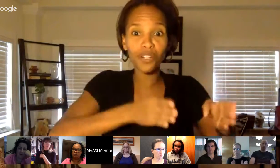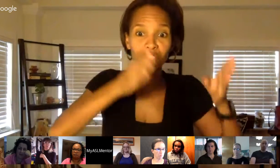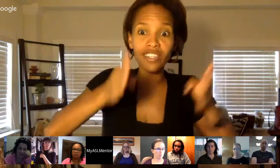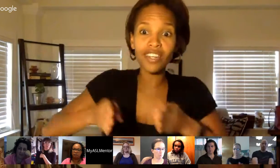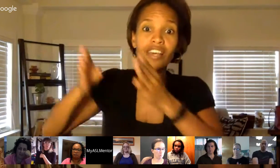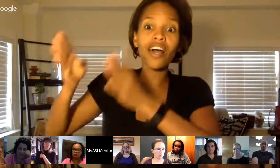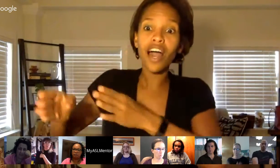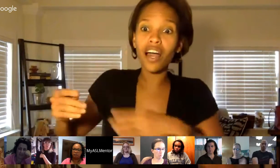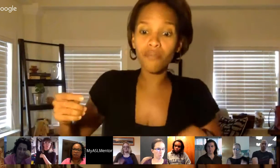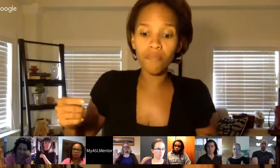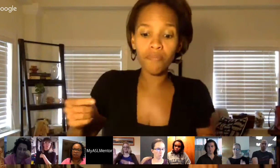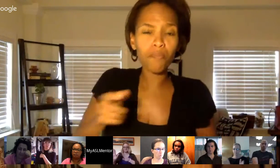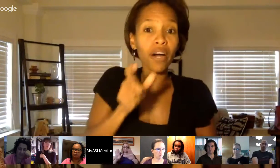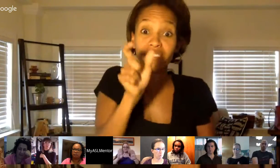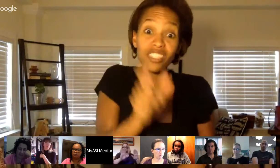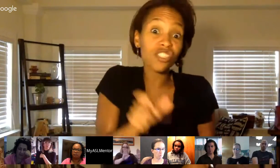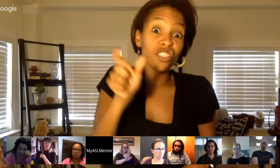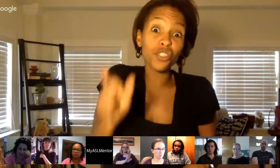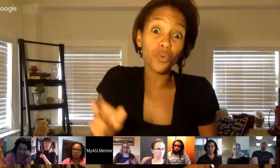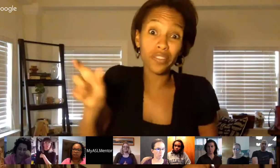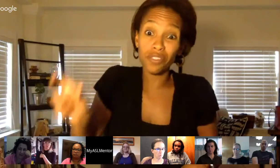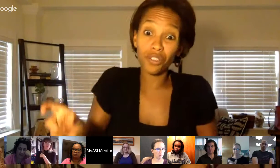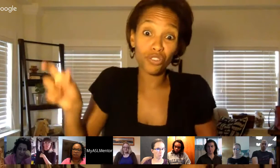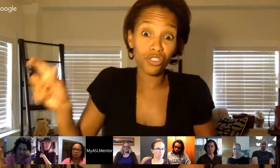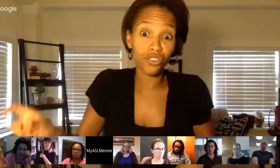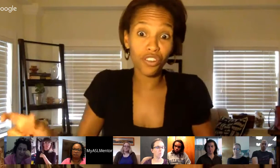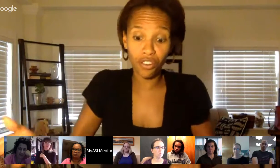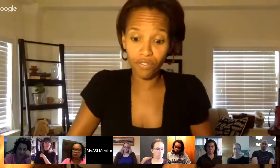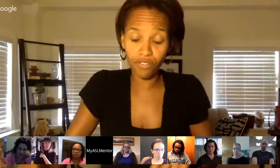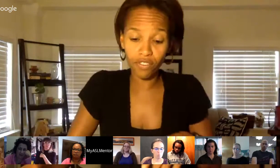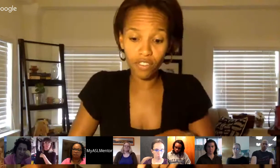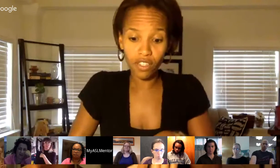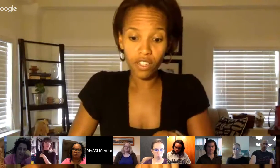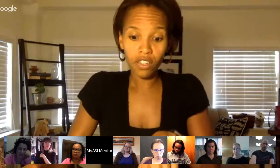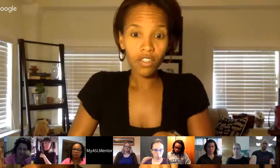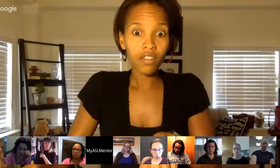use person. But this is the new one, so just so you